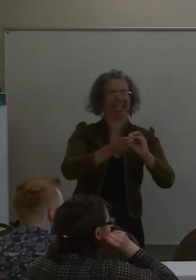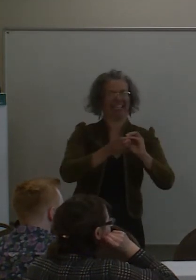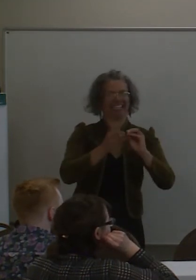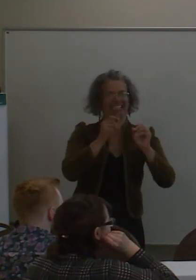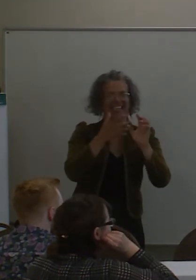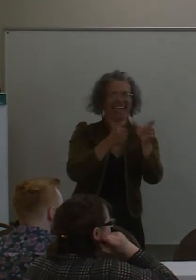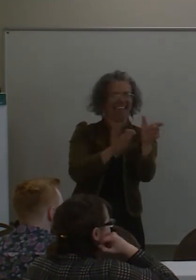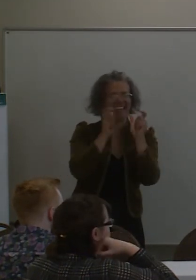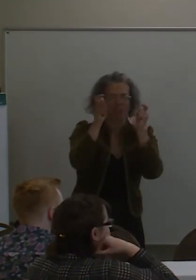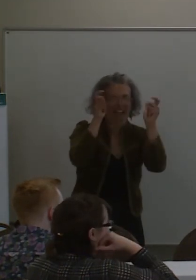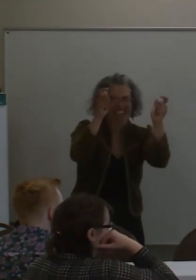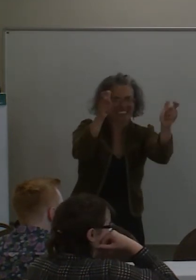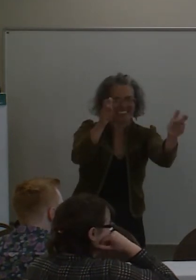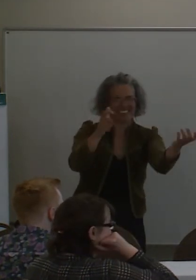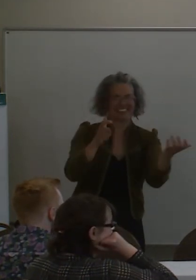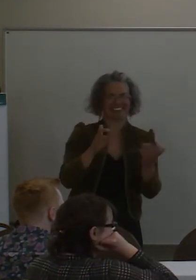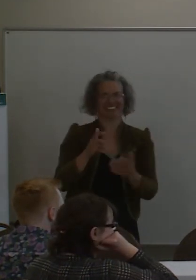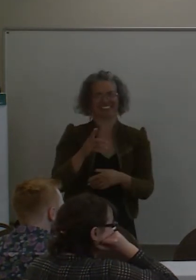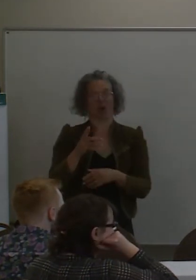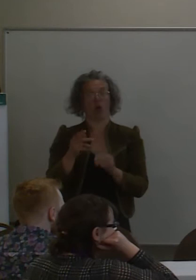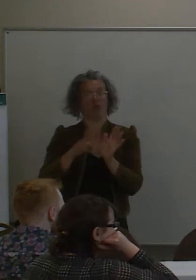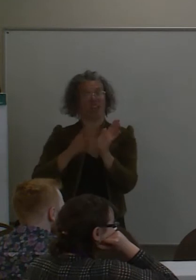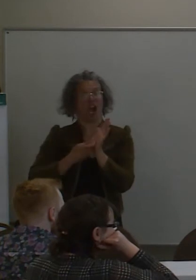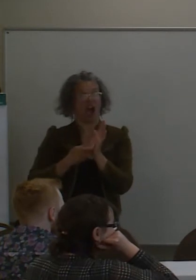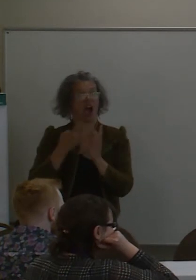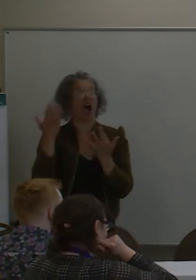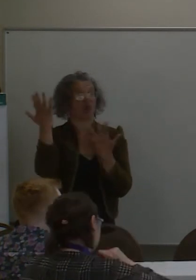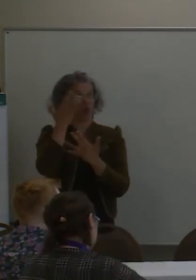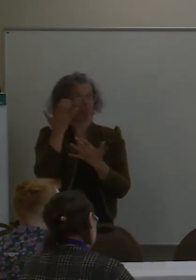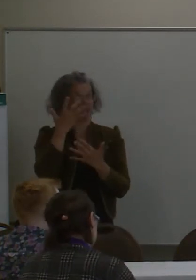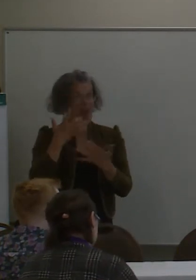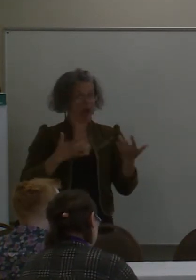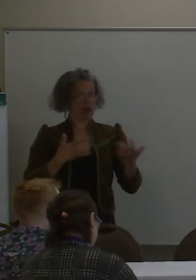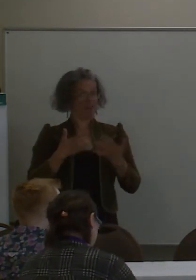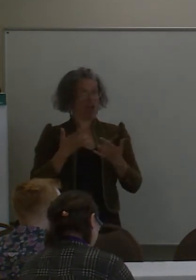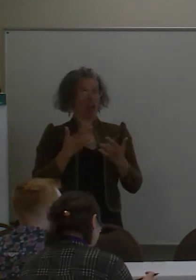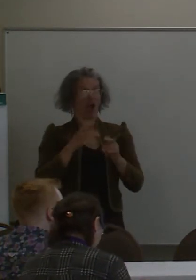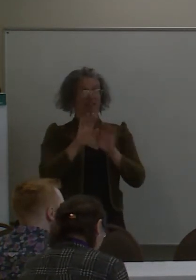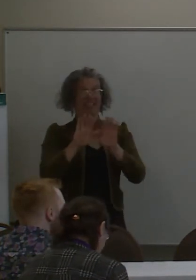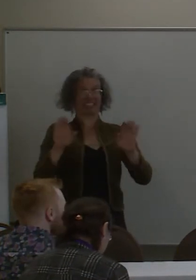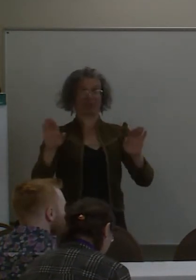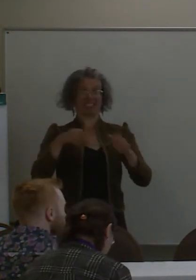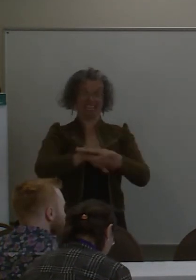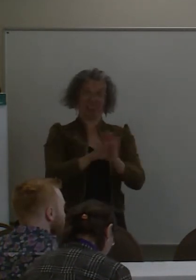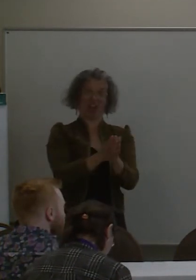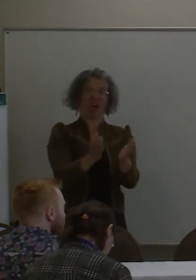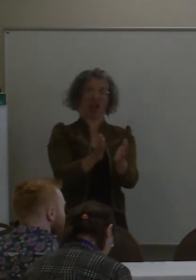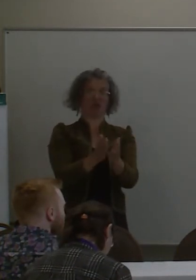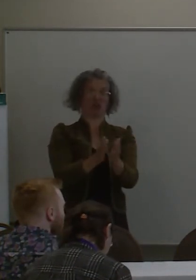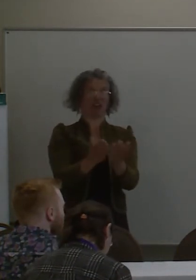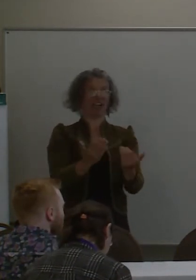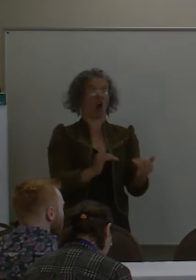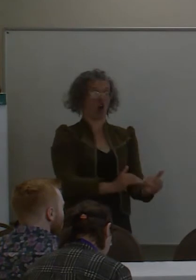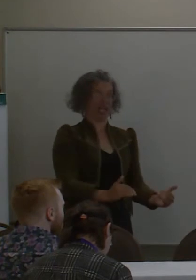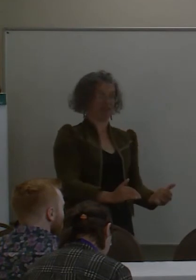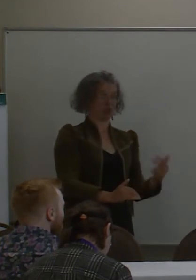that later if you want. There's some really cool stuff we're doing. We had a live exhibit in the library when we opened up the new spaces on levels 8 and